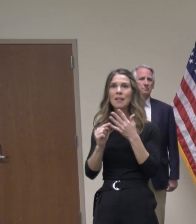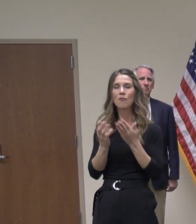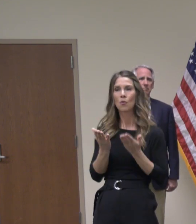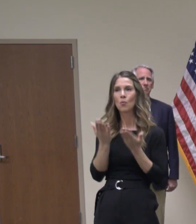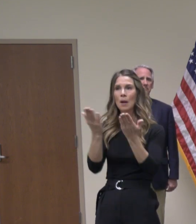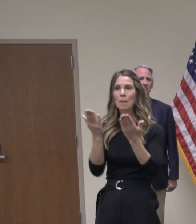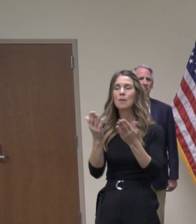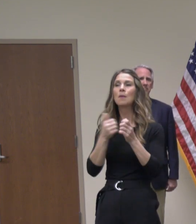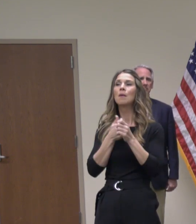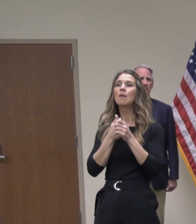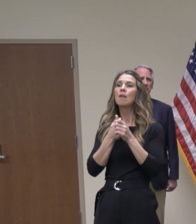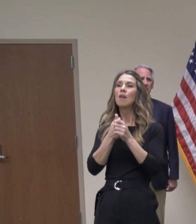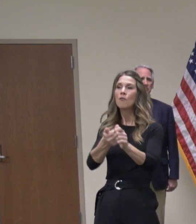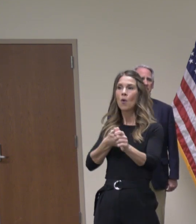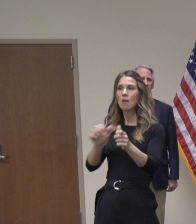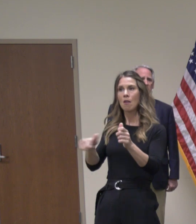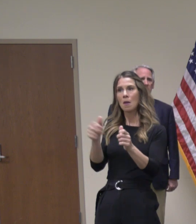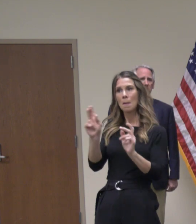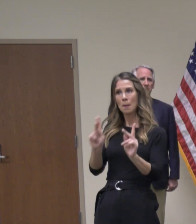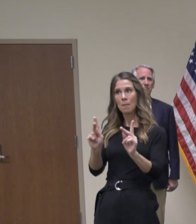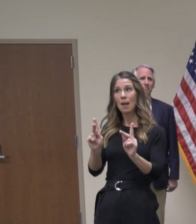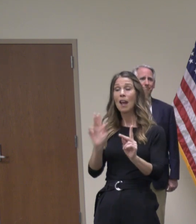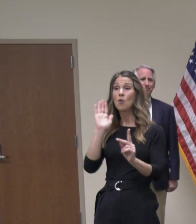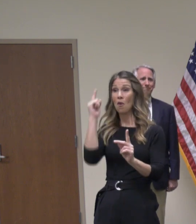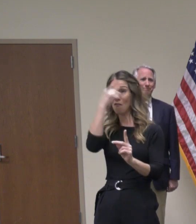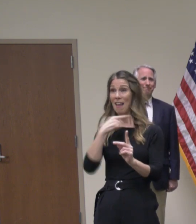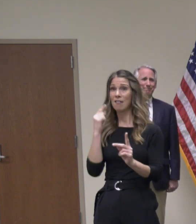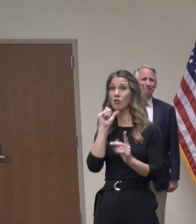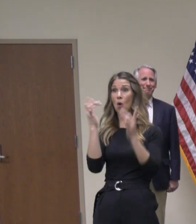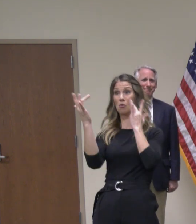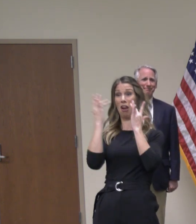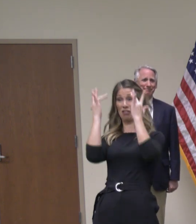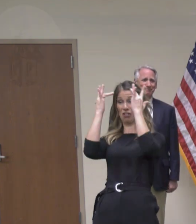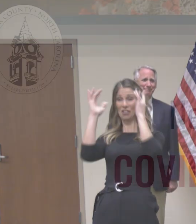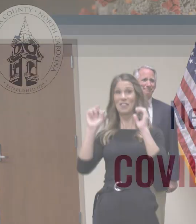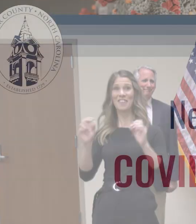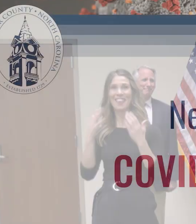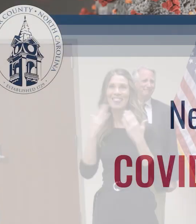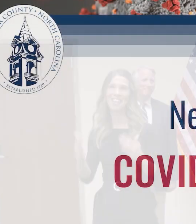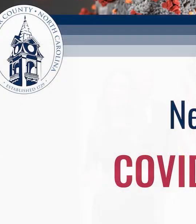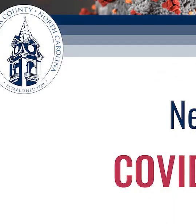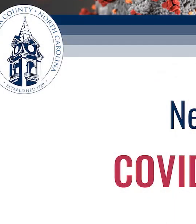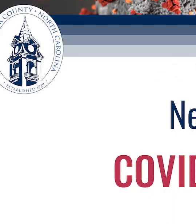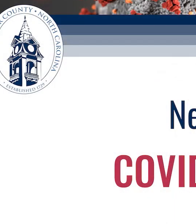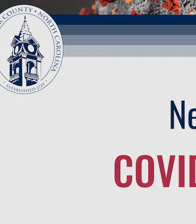practice social distancing, and don't touch your face. Thank you.